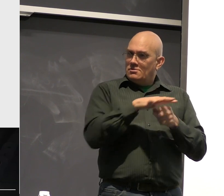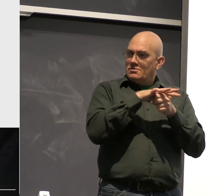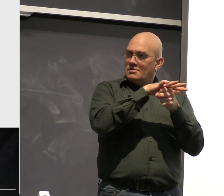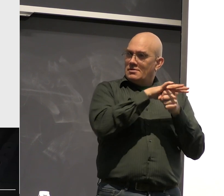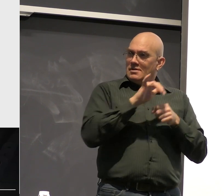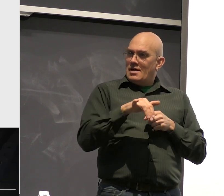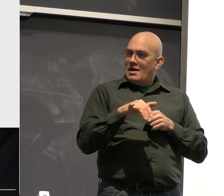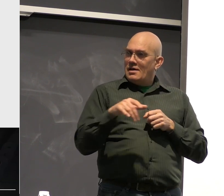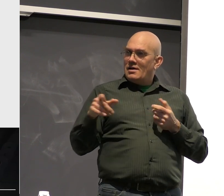localities or local interpreters?